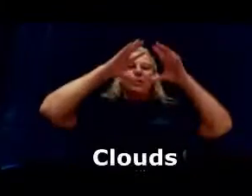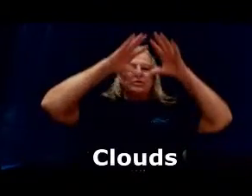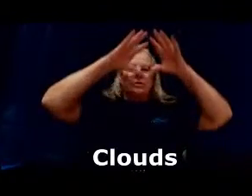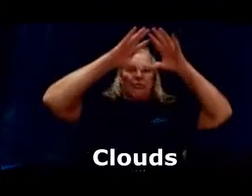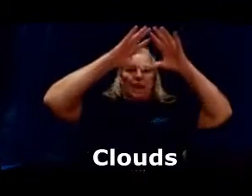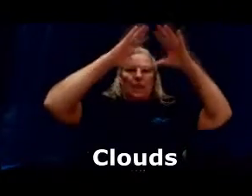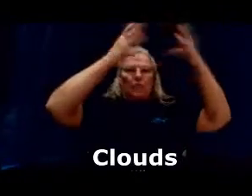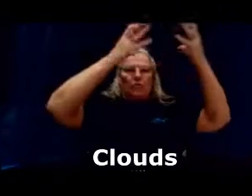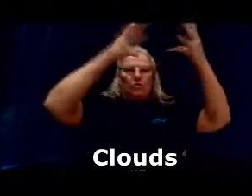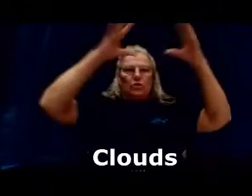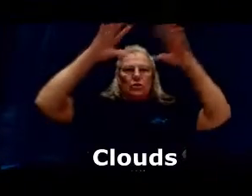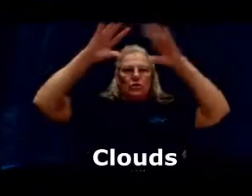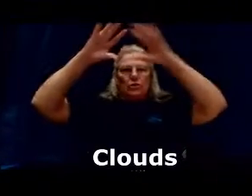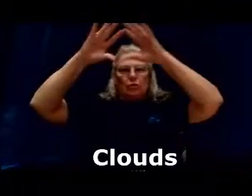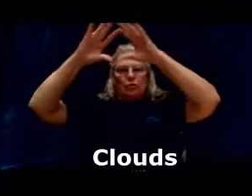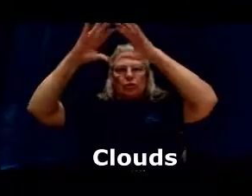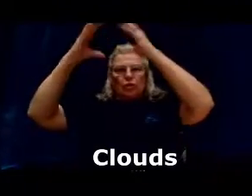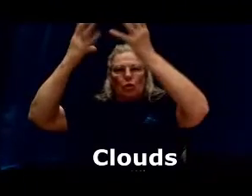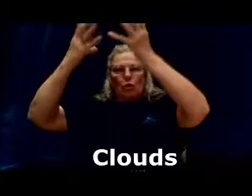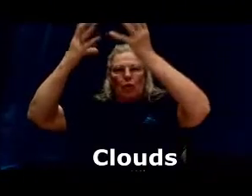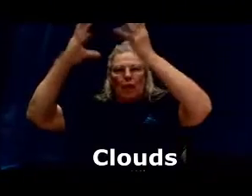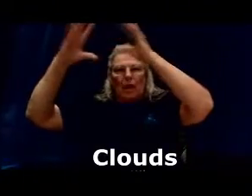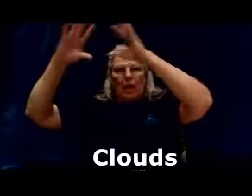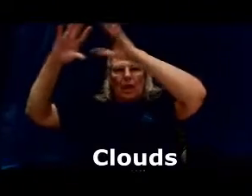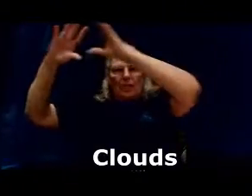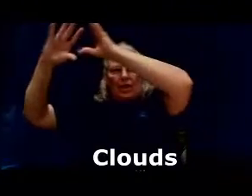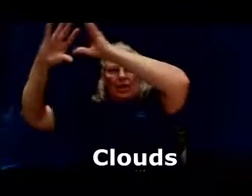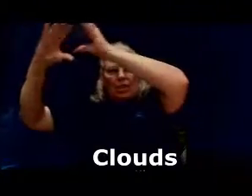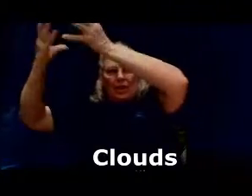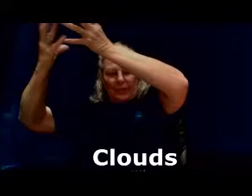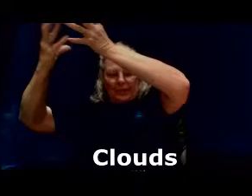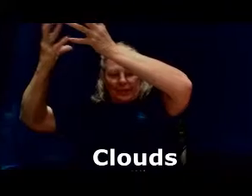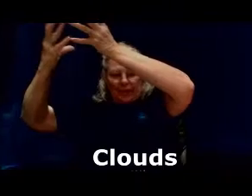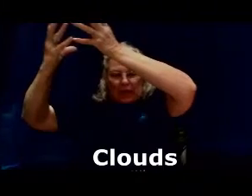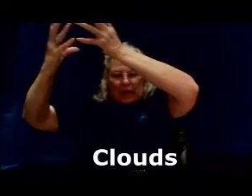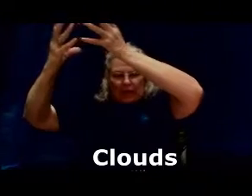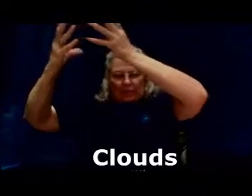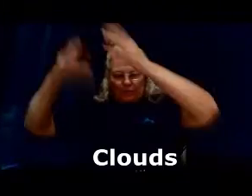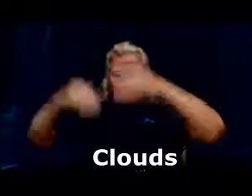Clouds, and you're just going to show how they are up in the sky.